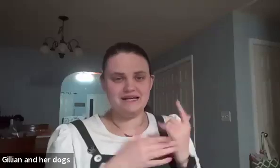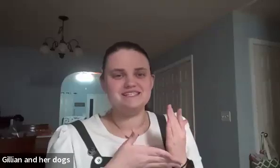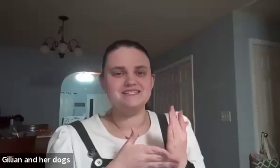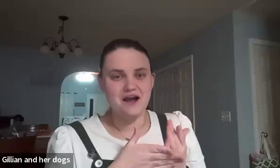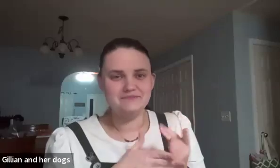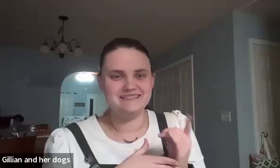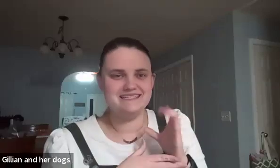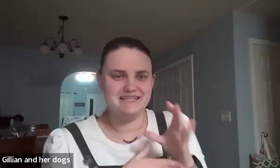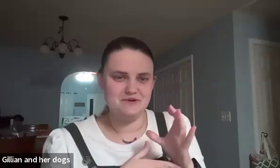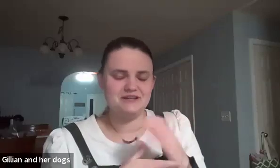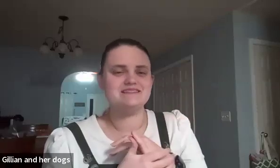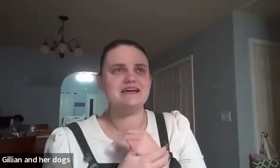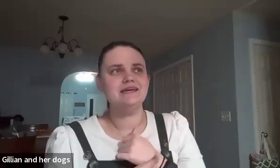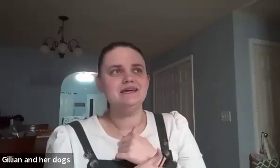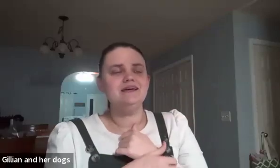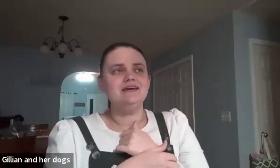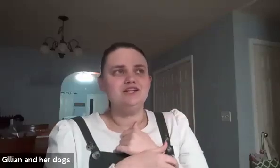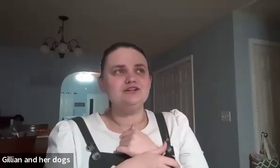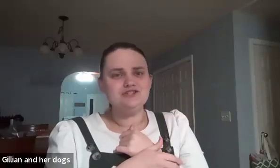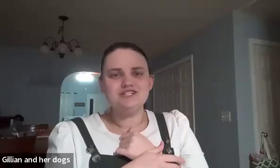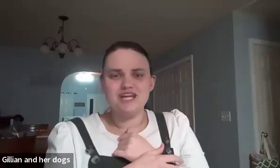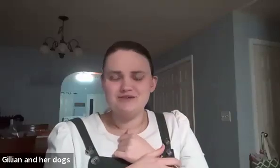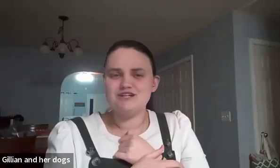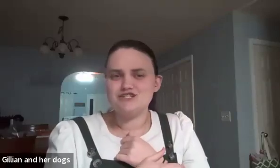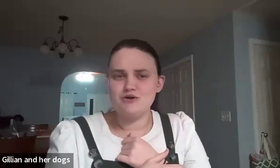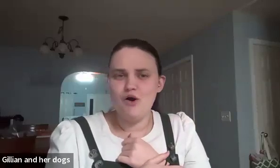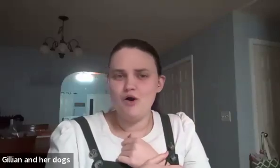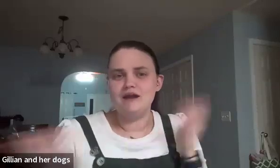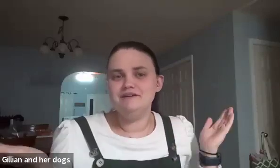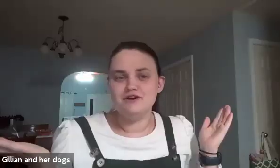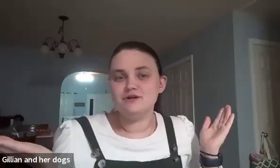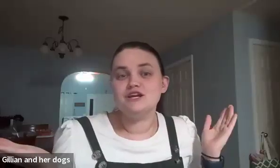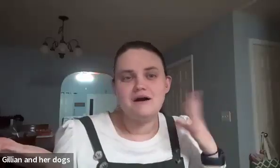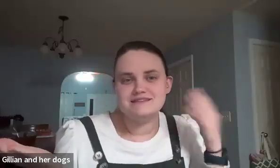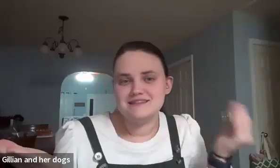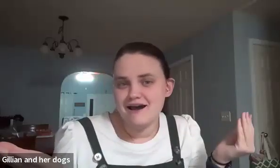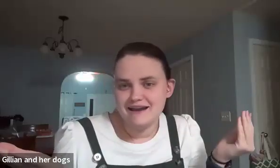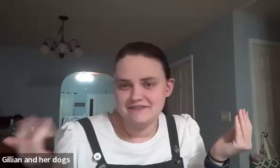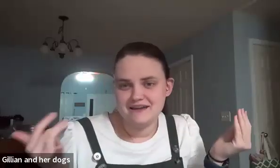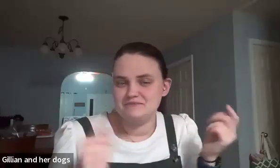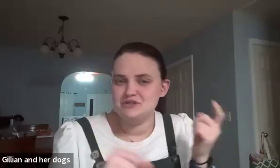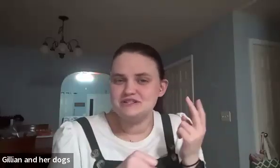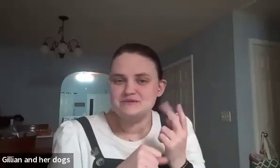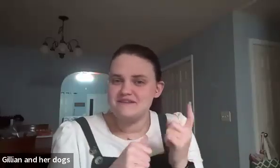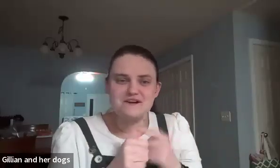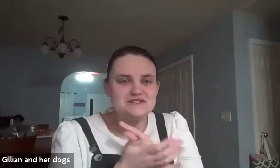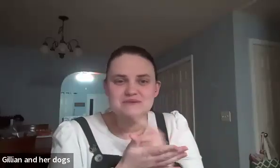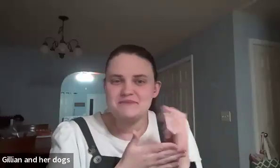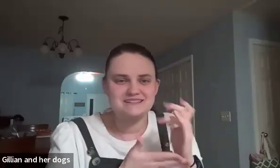I stopped in December because I was like, usually January is so cold. I don't even know if we're going to go outside at that time. Usually it's always that first week back to